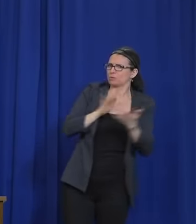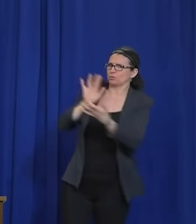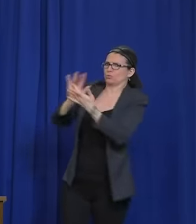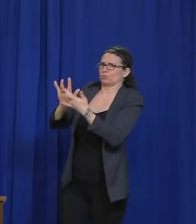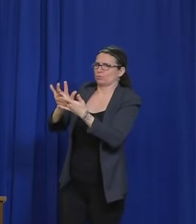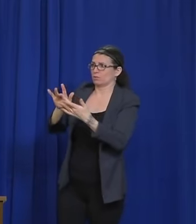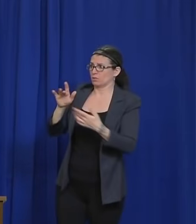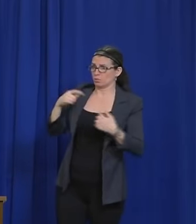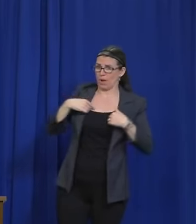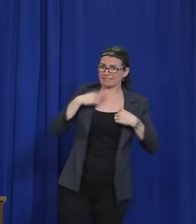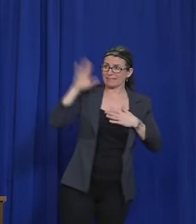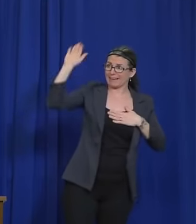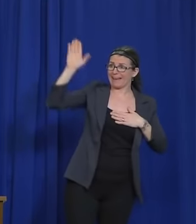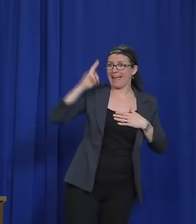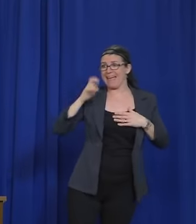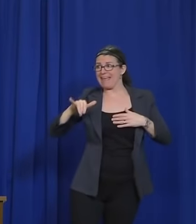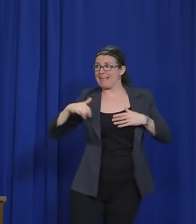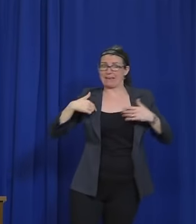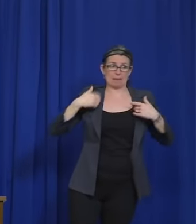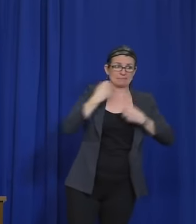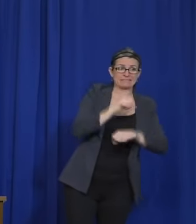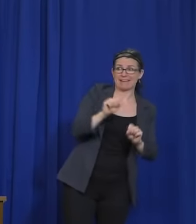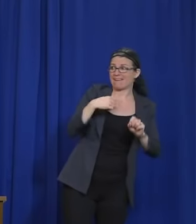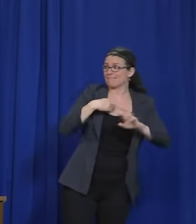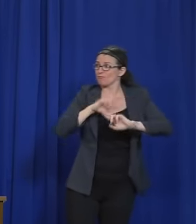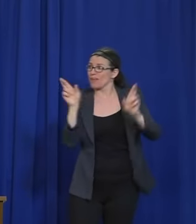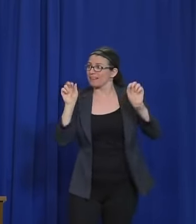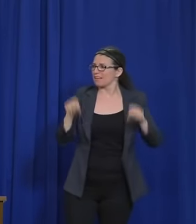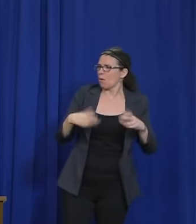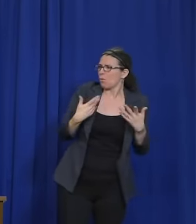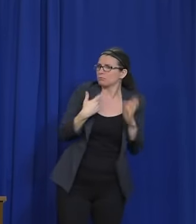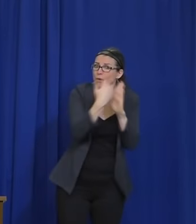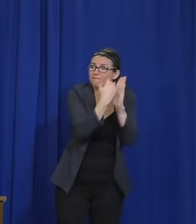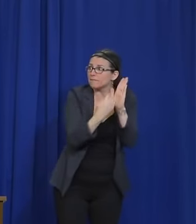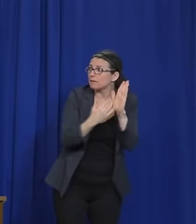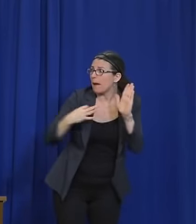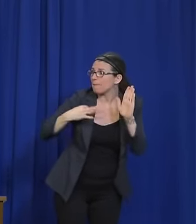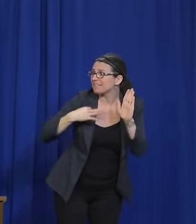were actually being allowed to reopen? I can't comment on that, on a specific business.